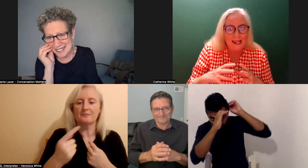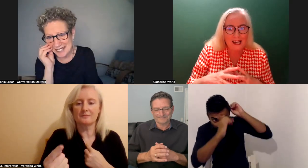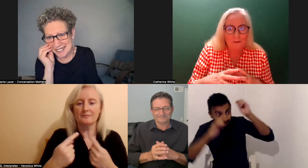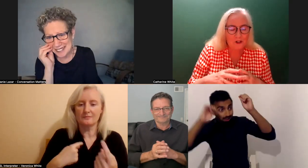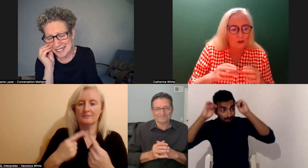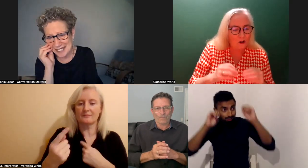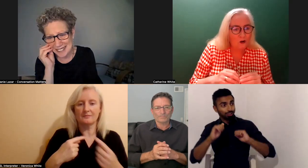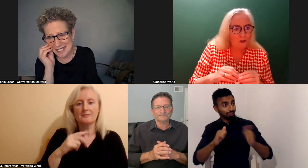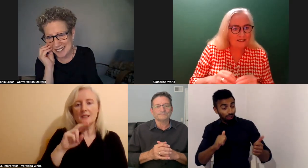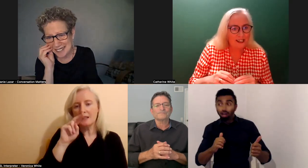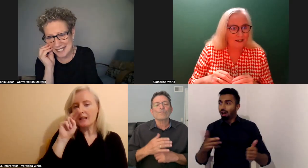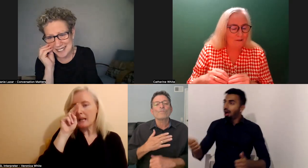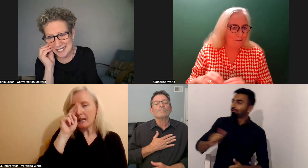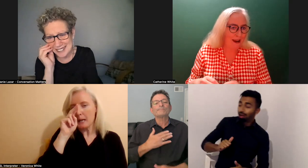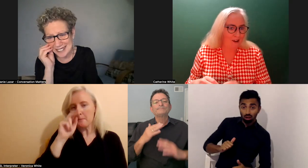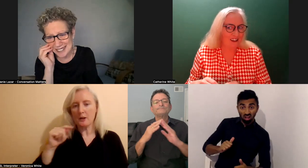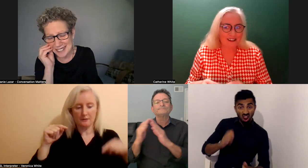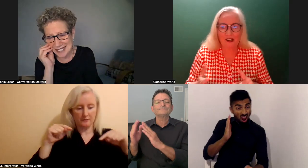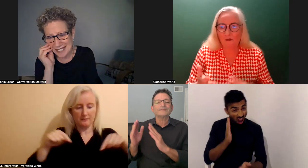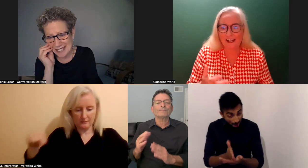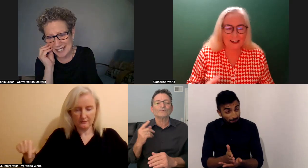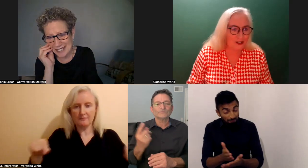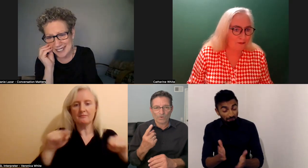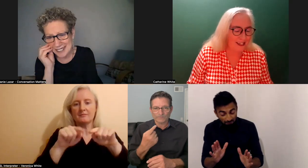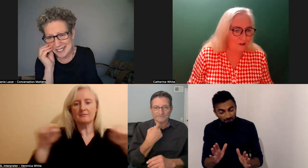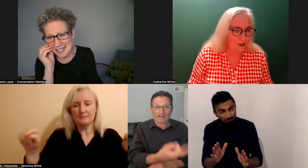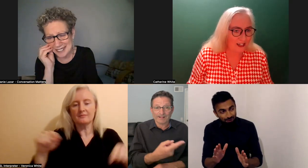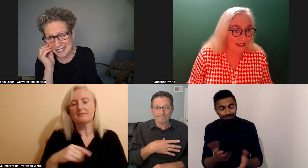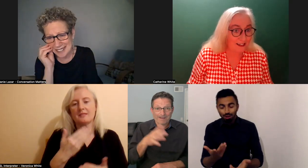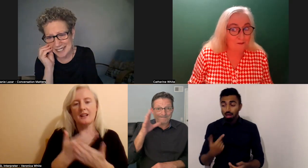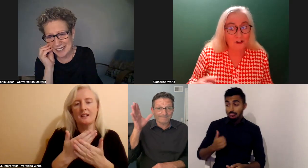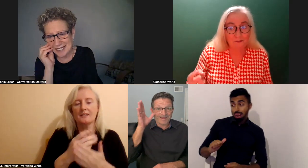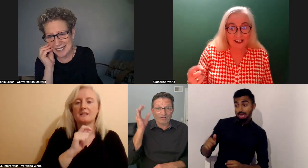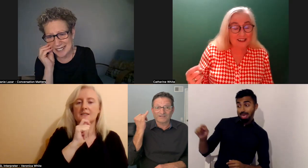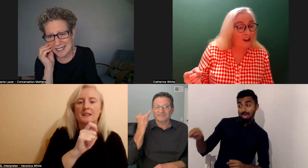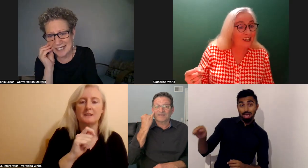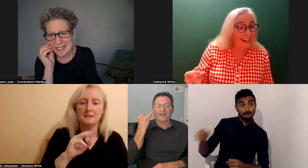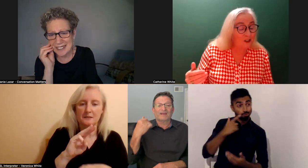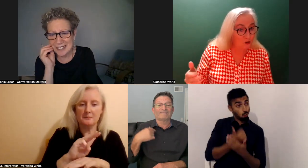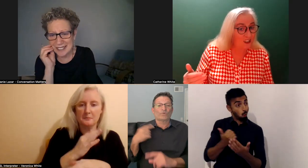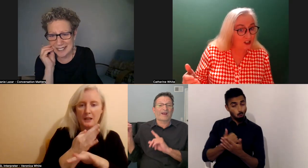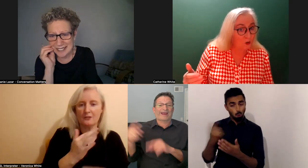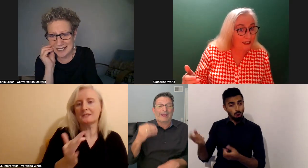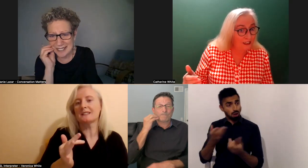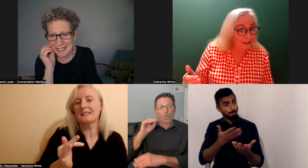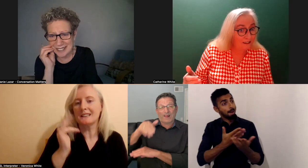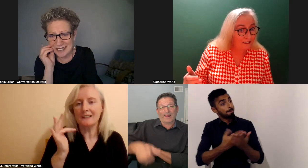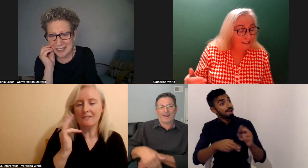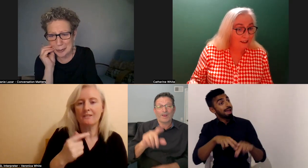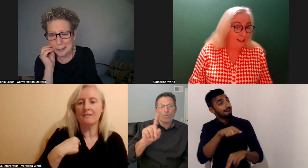But my neighbours would always tell my parents if we ended up in the house at 1 o'clock in the morning because our gate used to